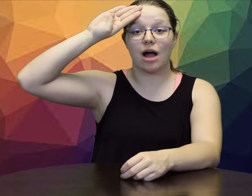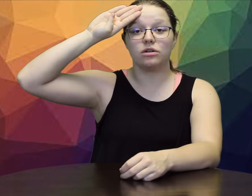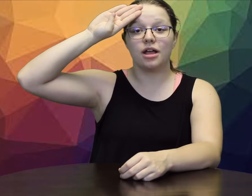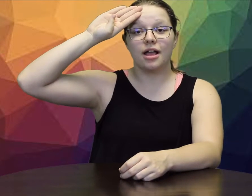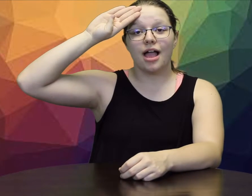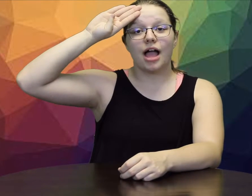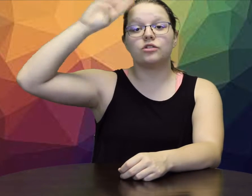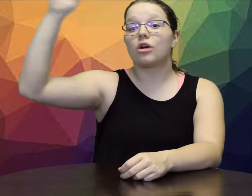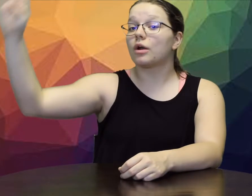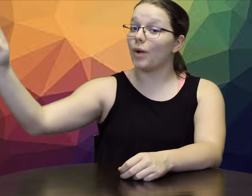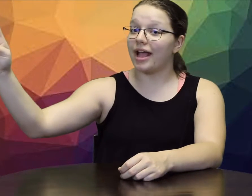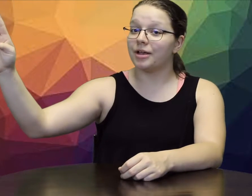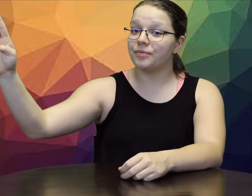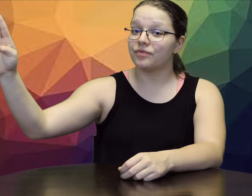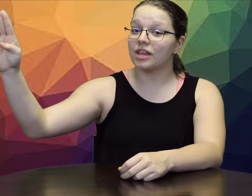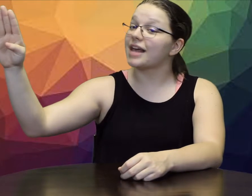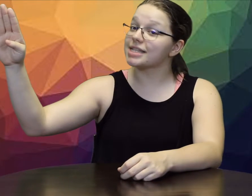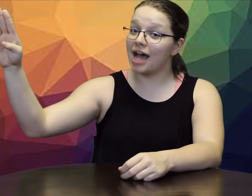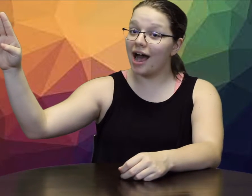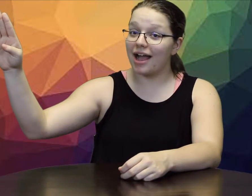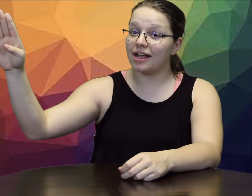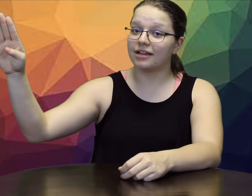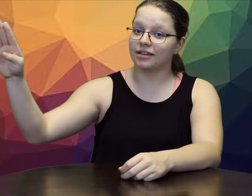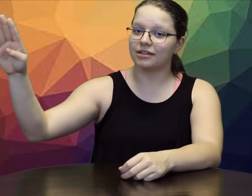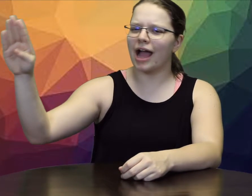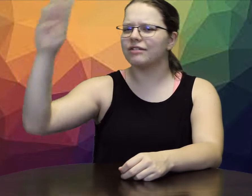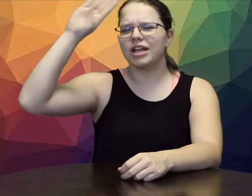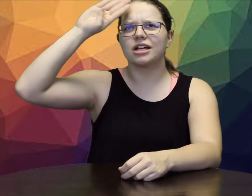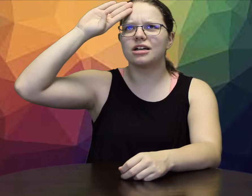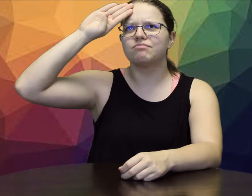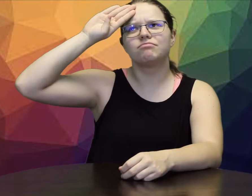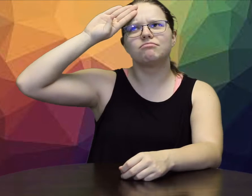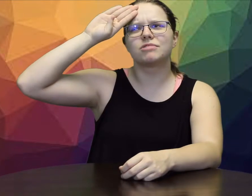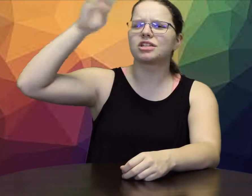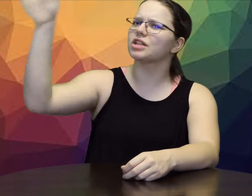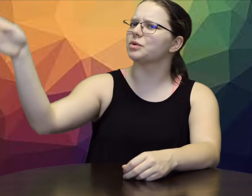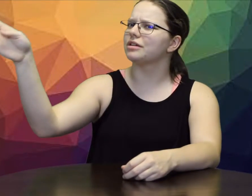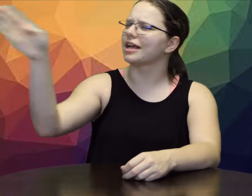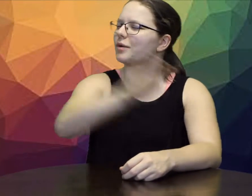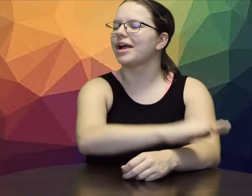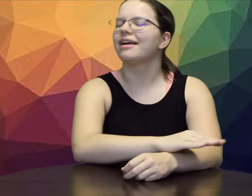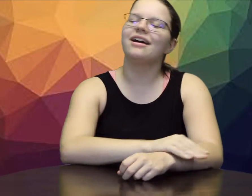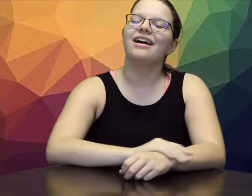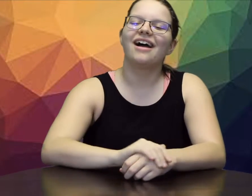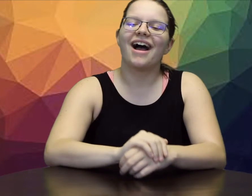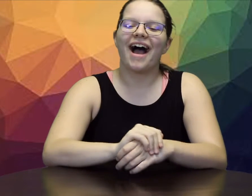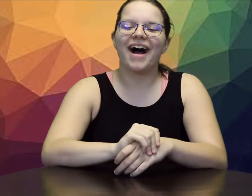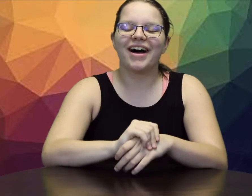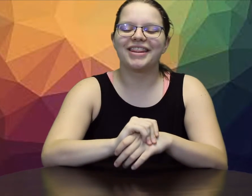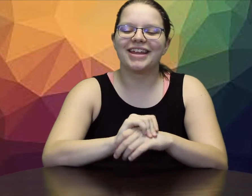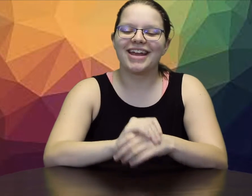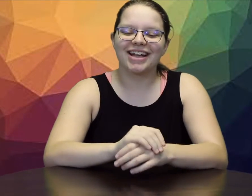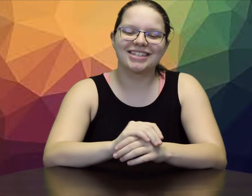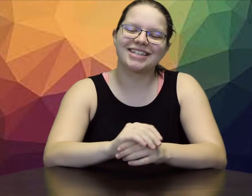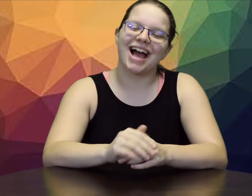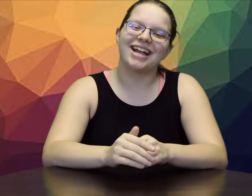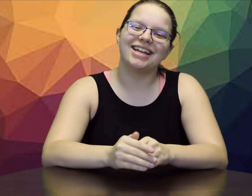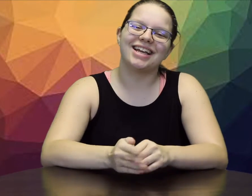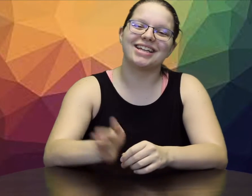out, and draw it away. That's hi, kind of like a salute in a way. The next sign is